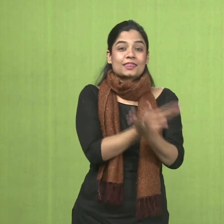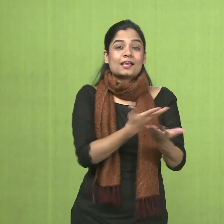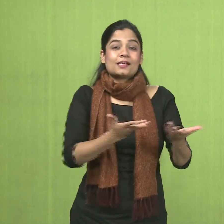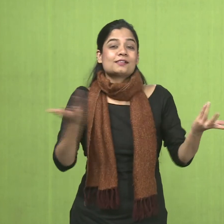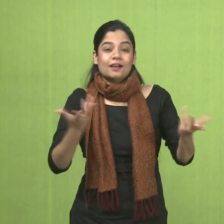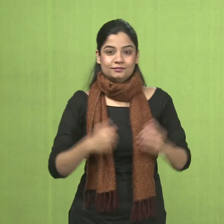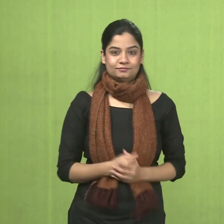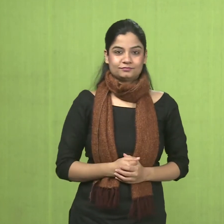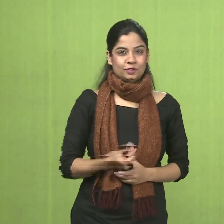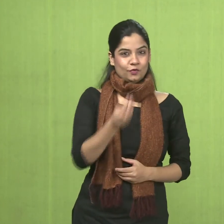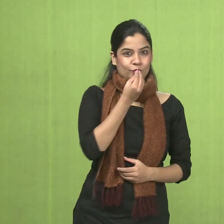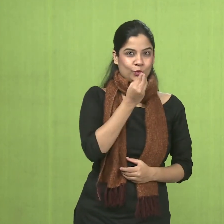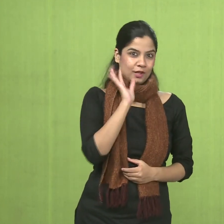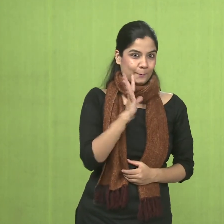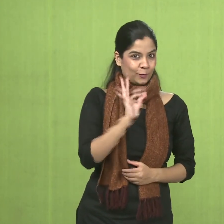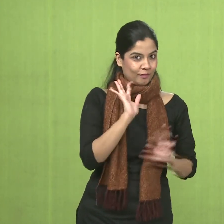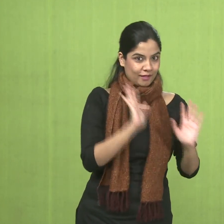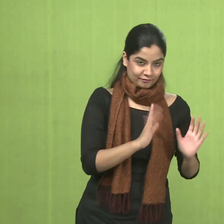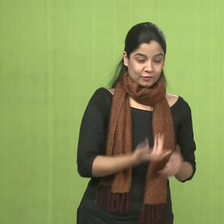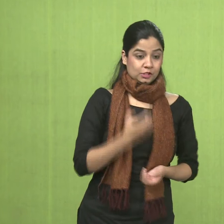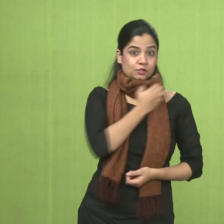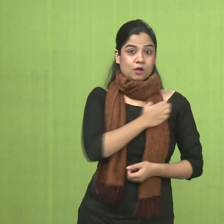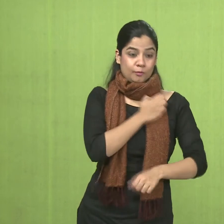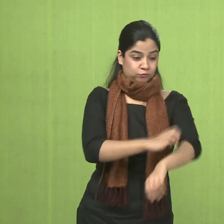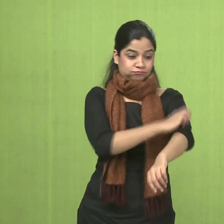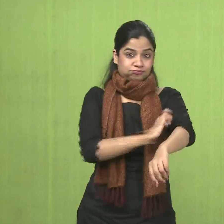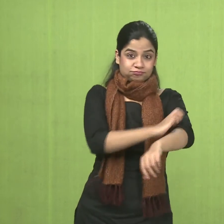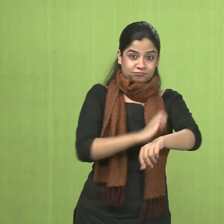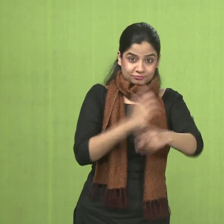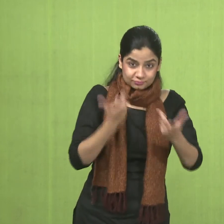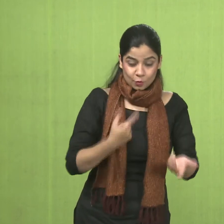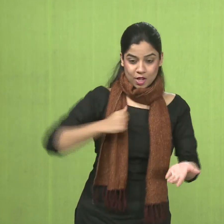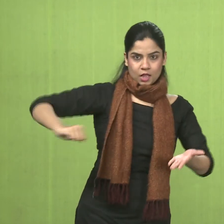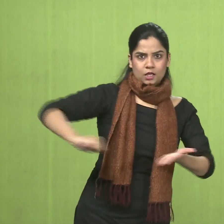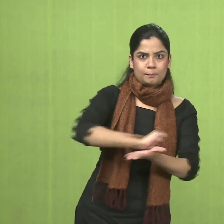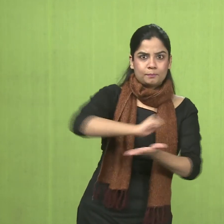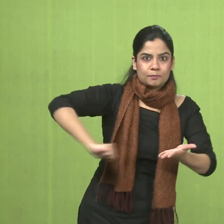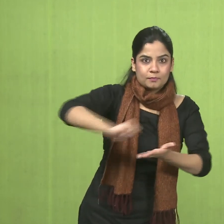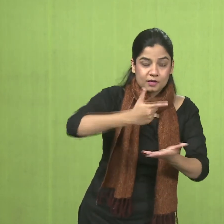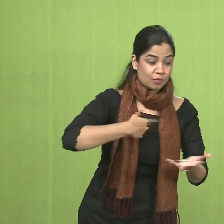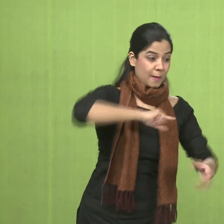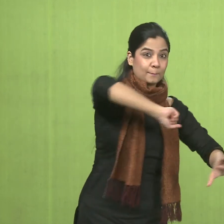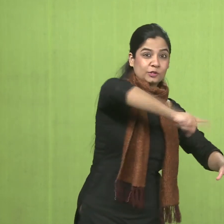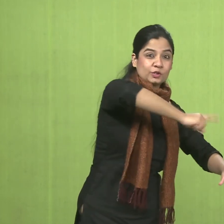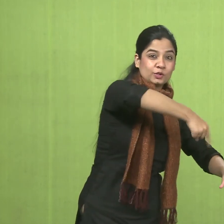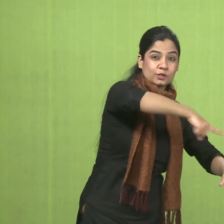Goods. Goods, food items, soaps, etc. for the house, iron, washing